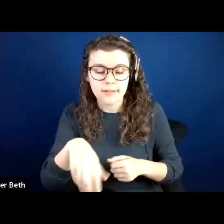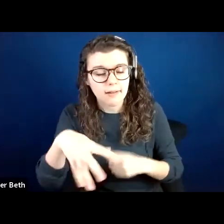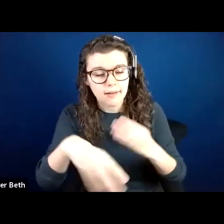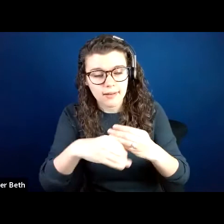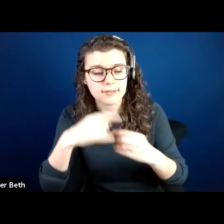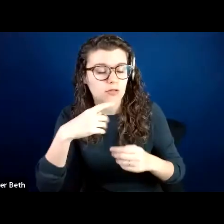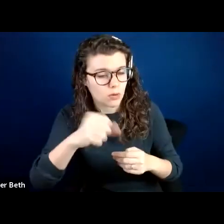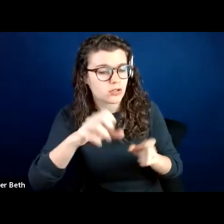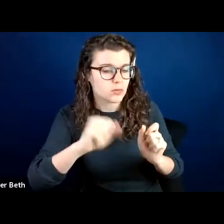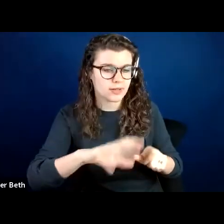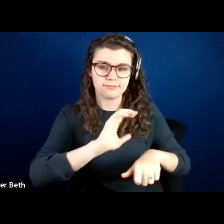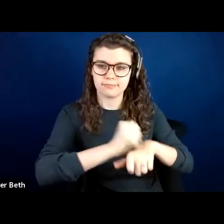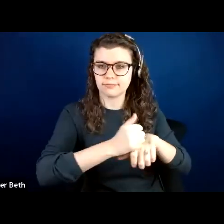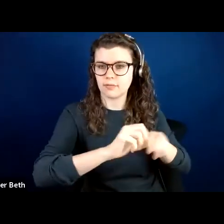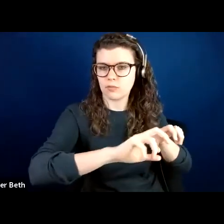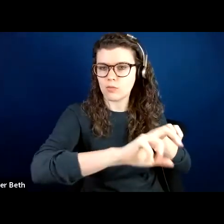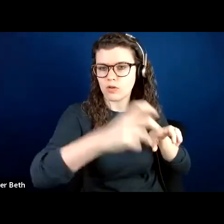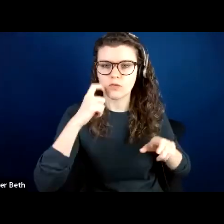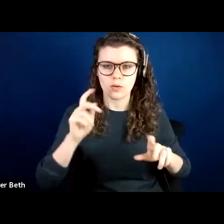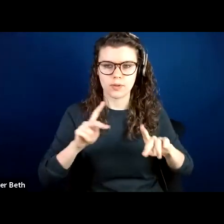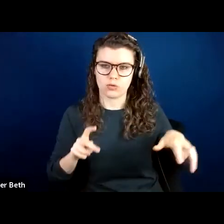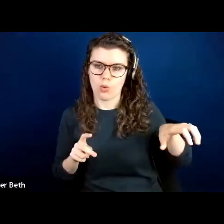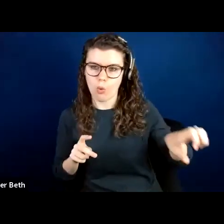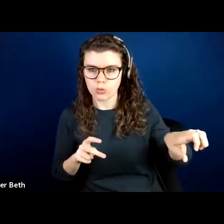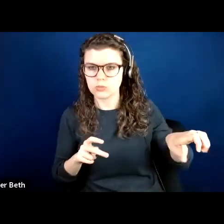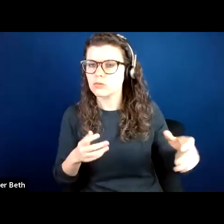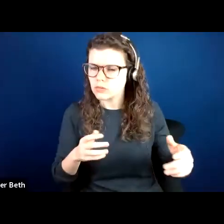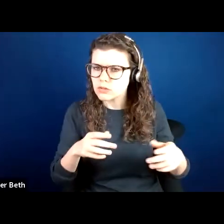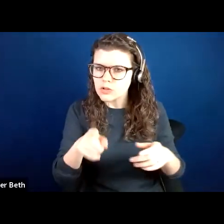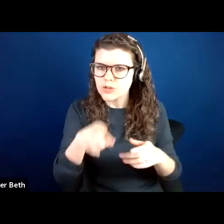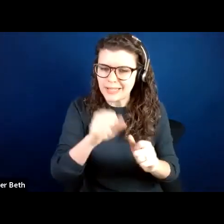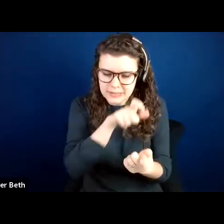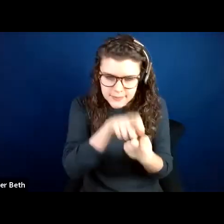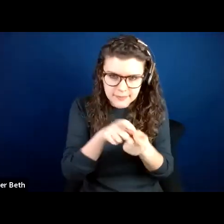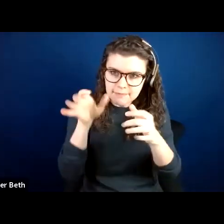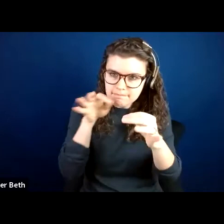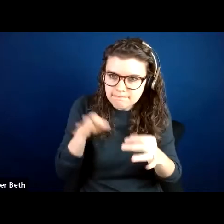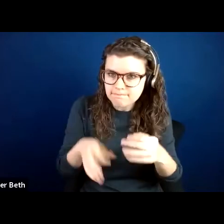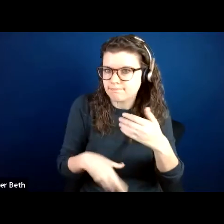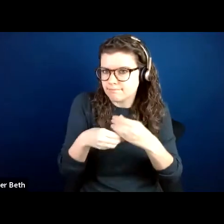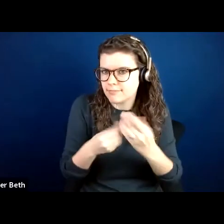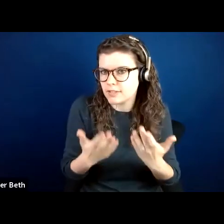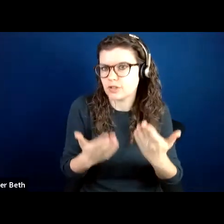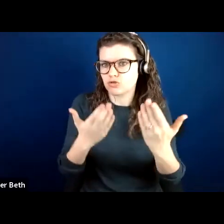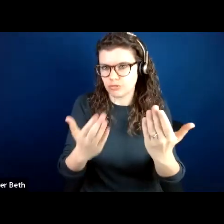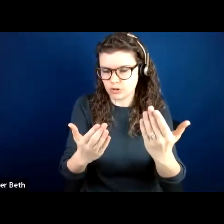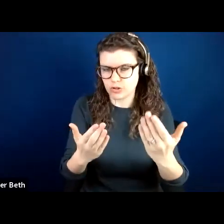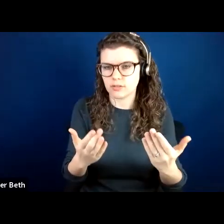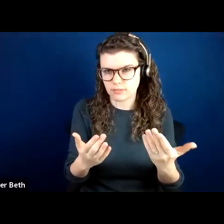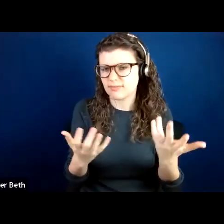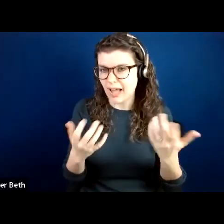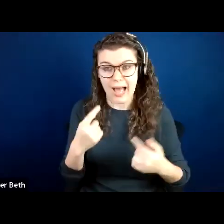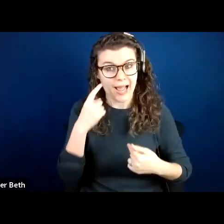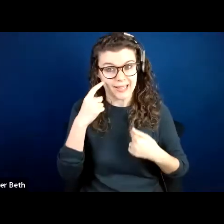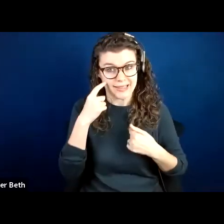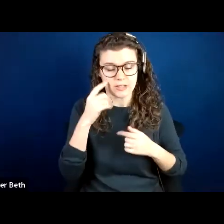own process for this. But I have found this to be helpful and allows me to make things a little bit more digestible. I